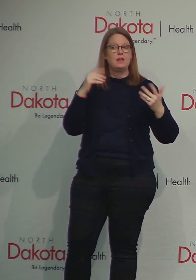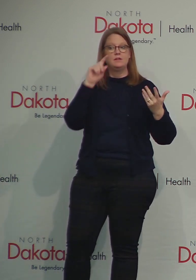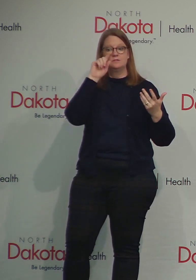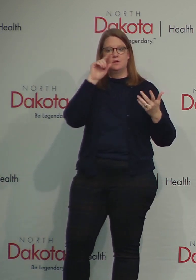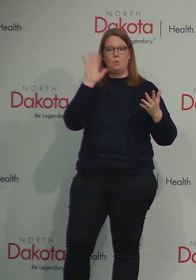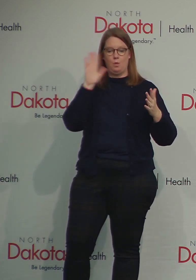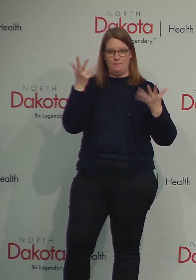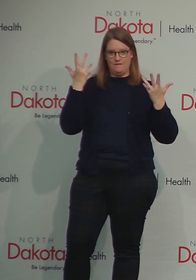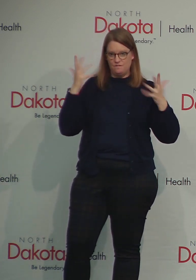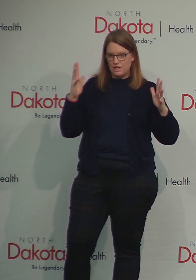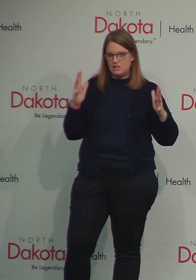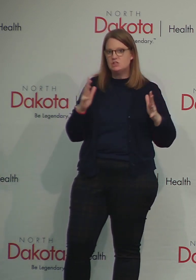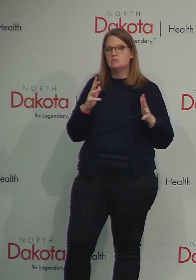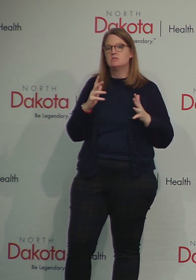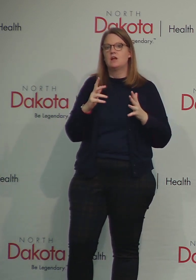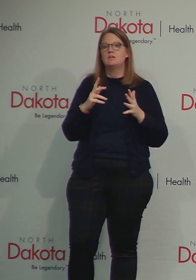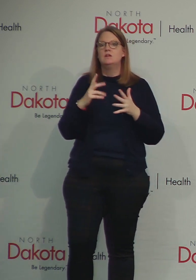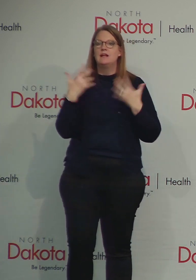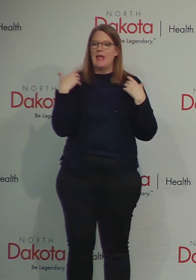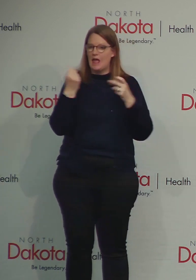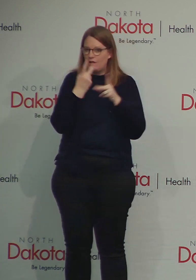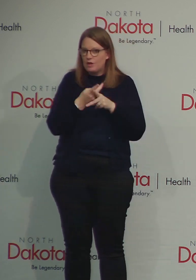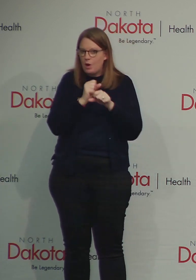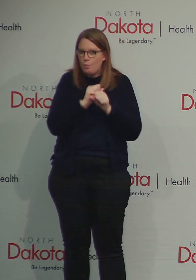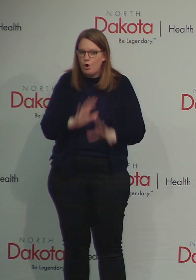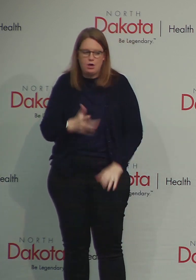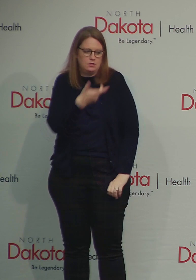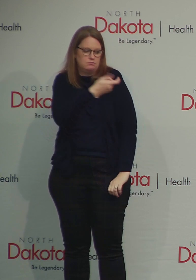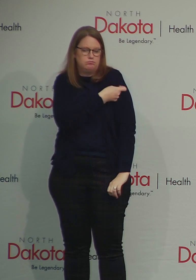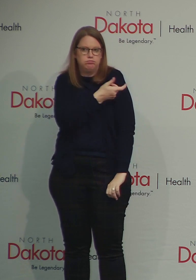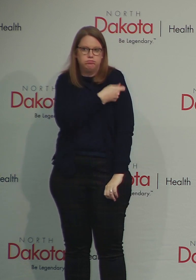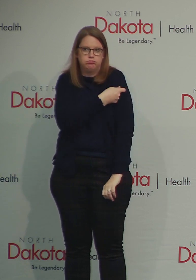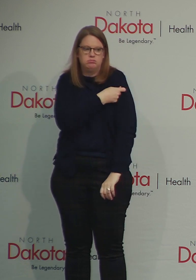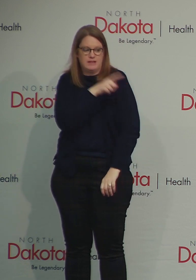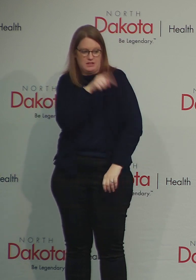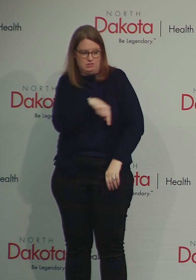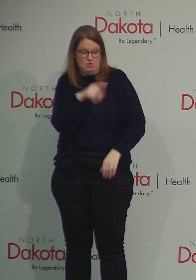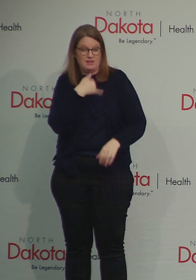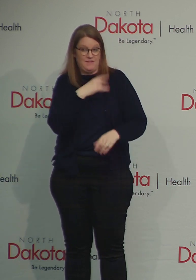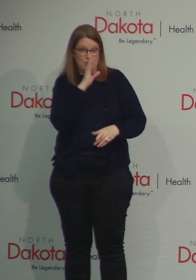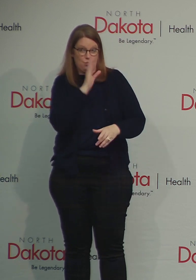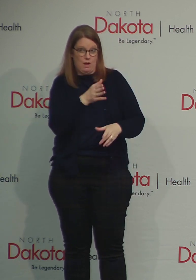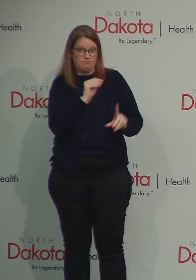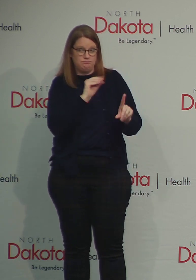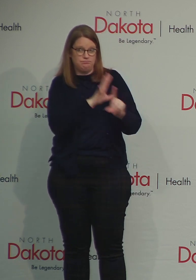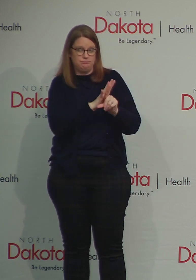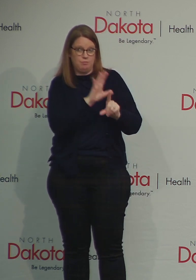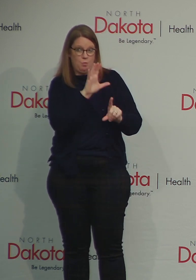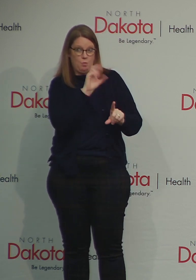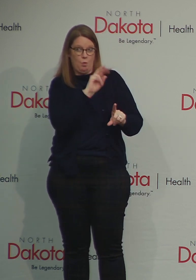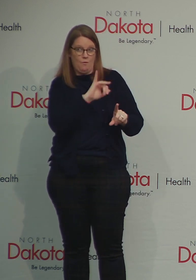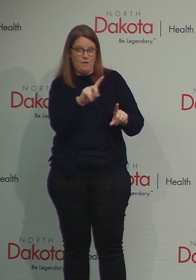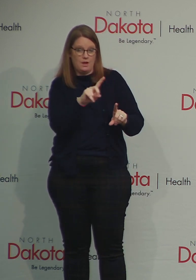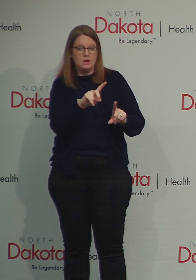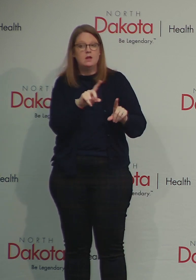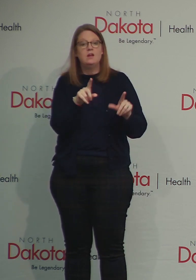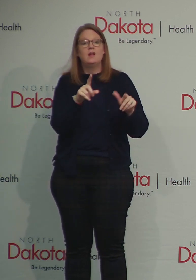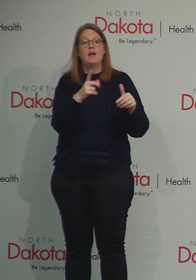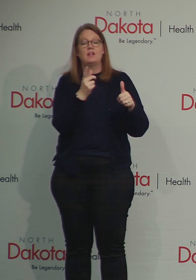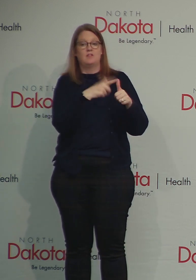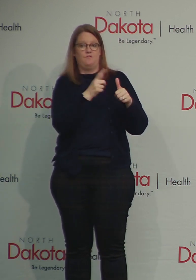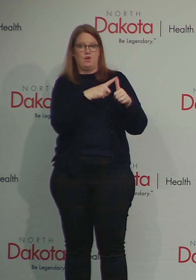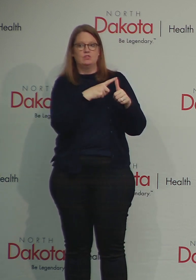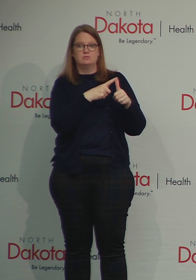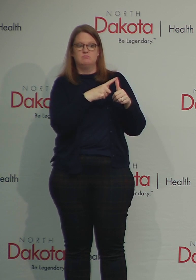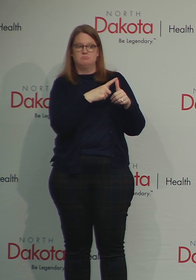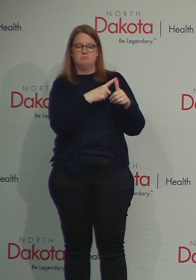to vaccinating frontline healthcare workers who have direct exposure to COVID and will have been at least through the first round. Many of